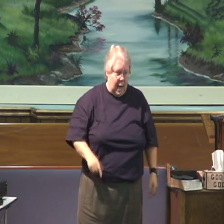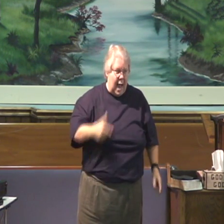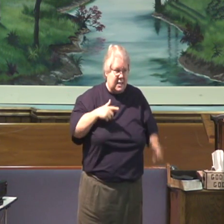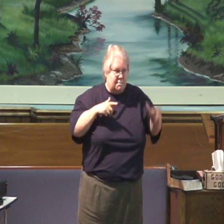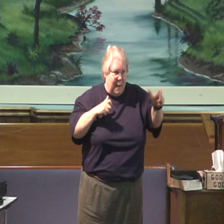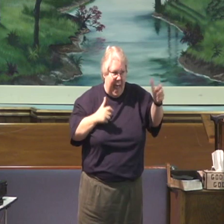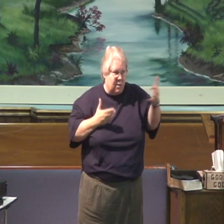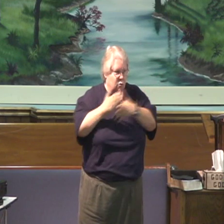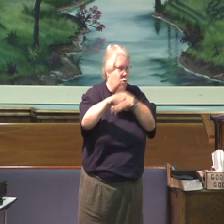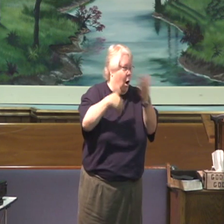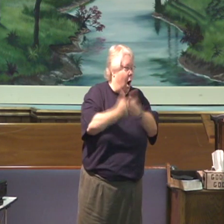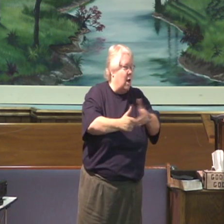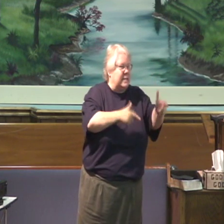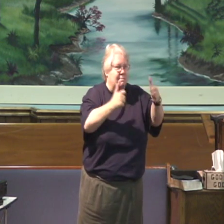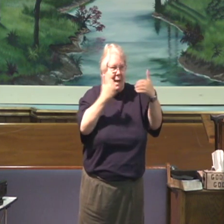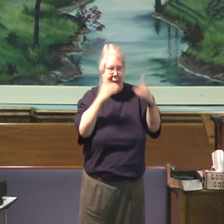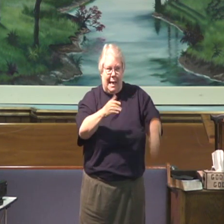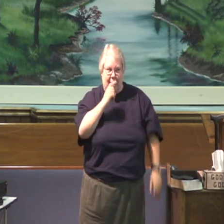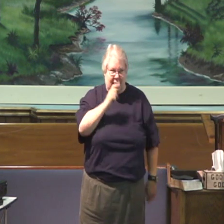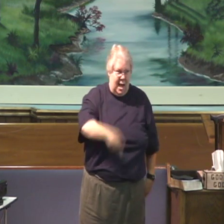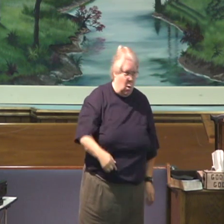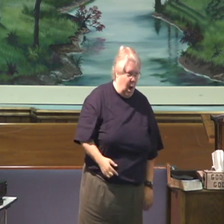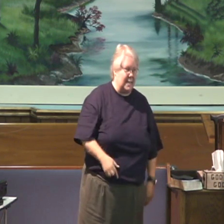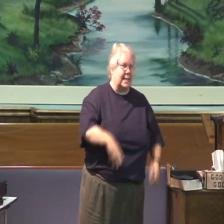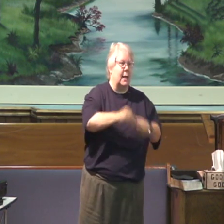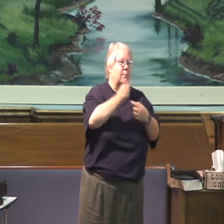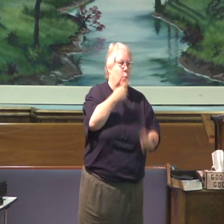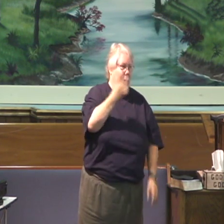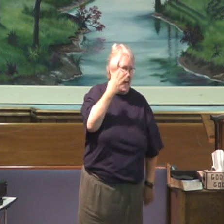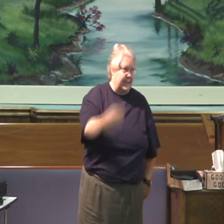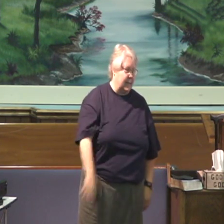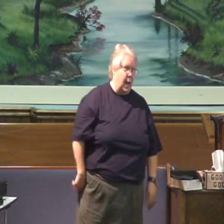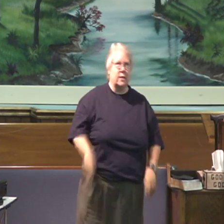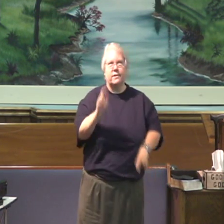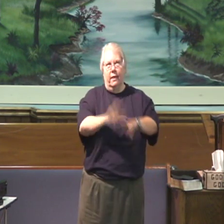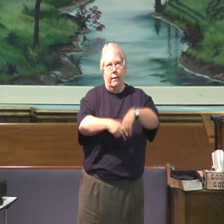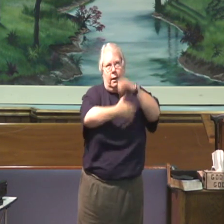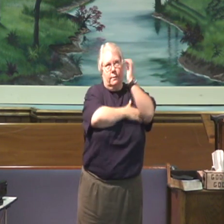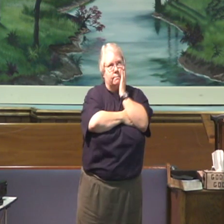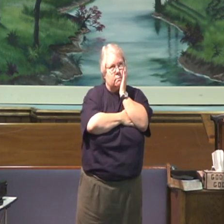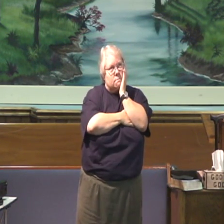I sped through all the speed limit there was except the red light. And I had to sit there.